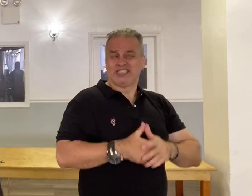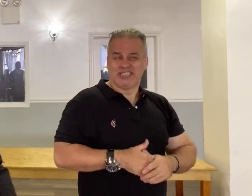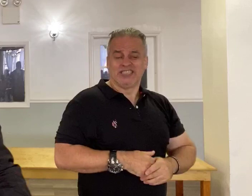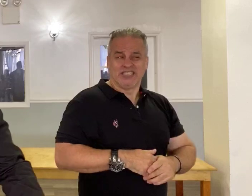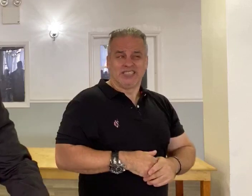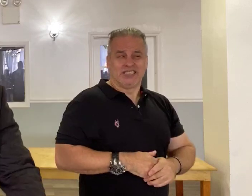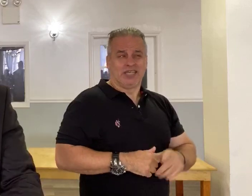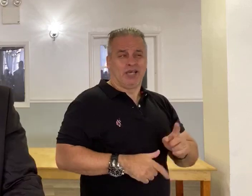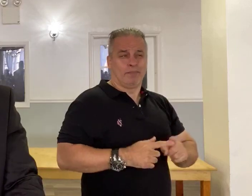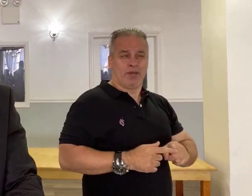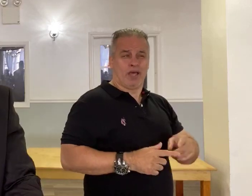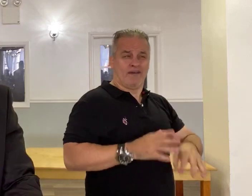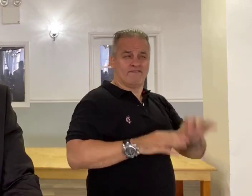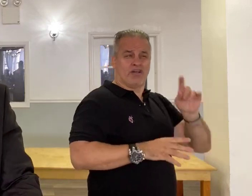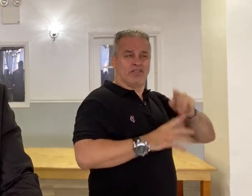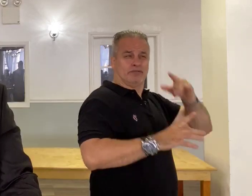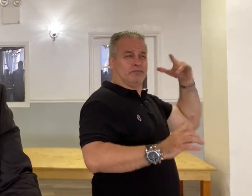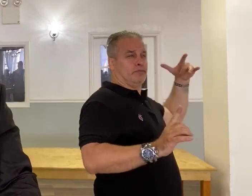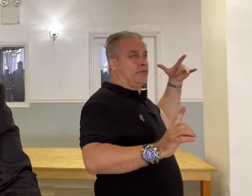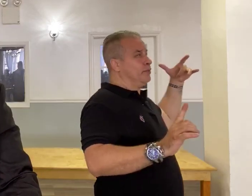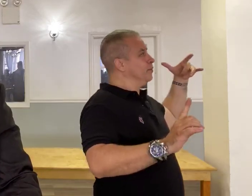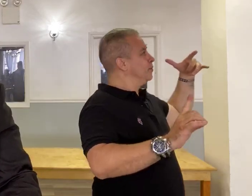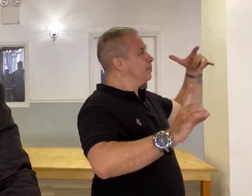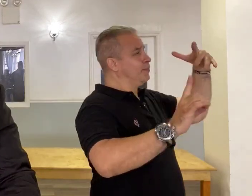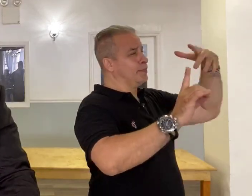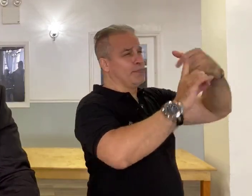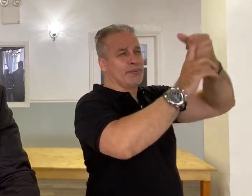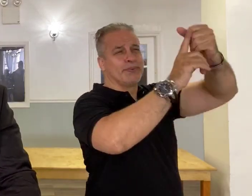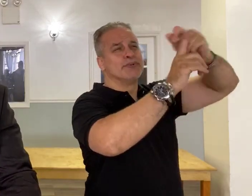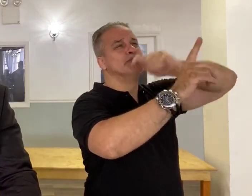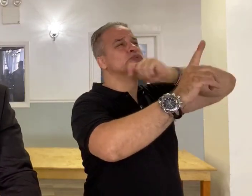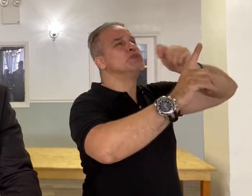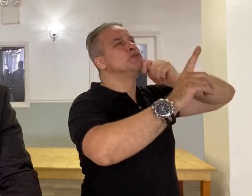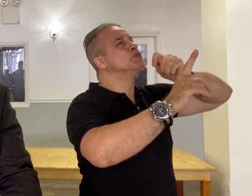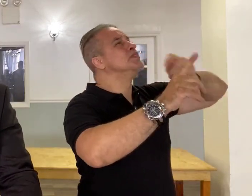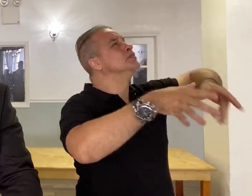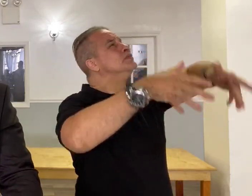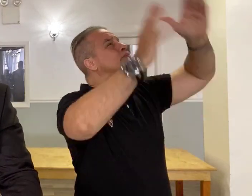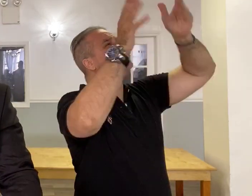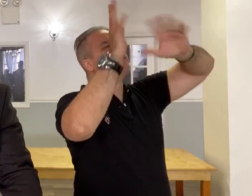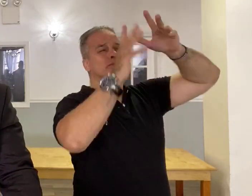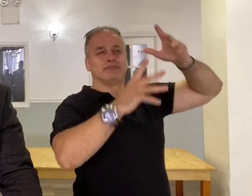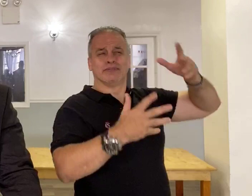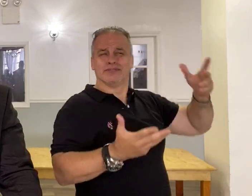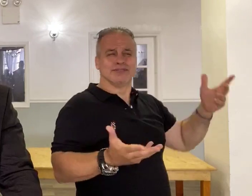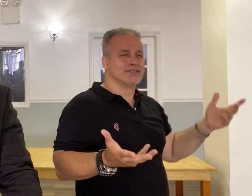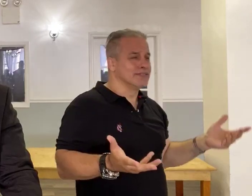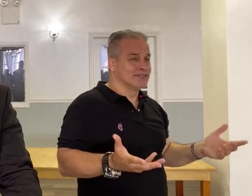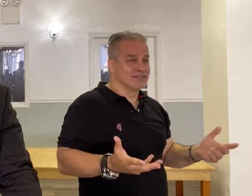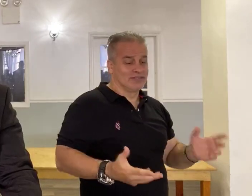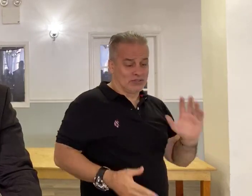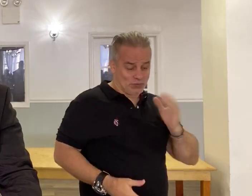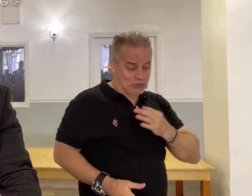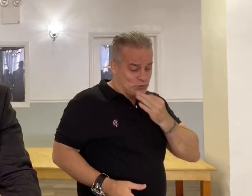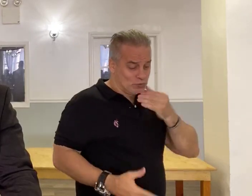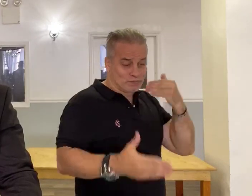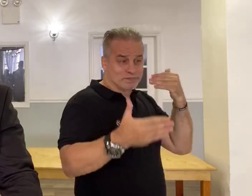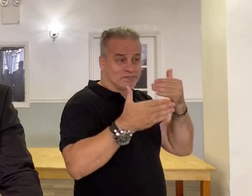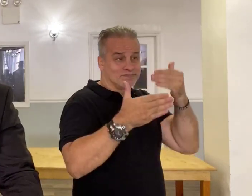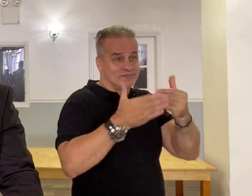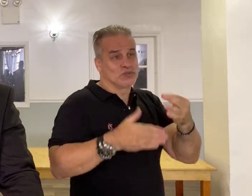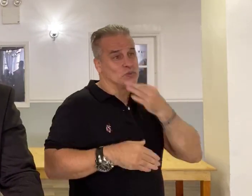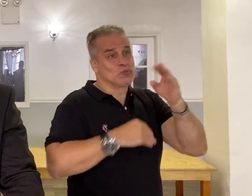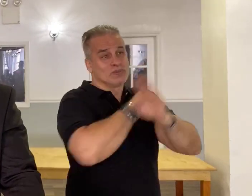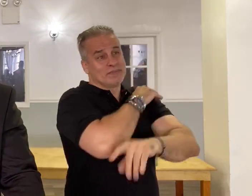those jets hit the building of the World Trade Center attack. We're coming on another anniversary. We're coming